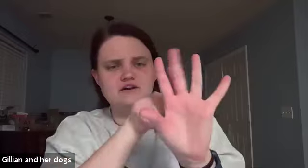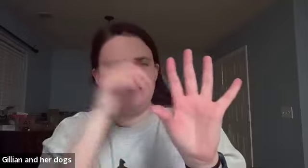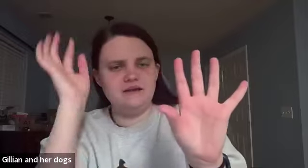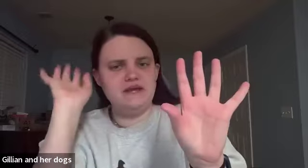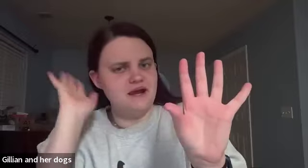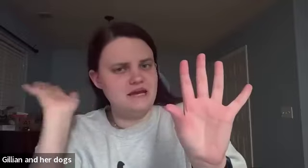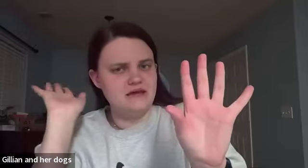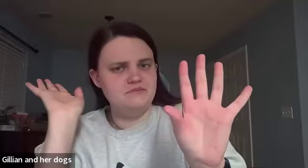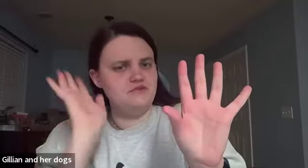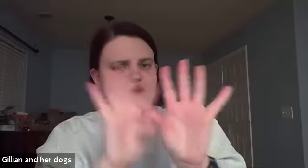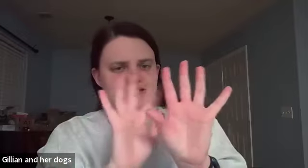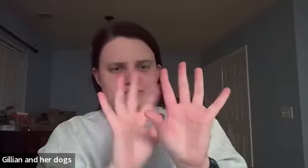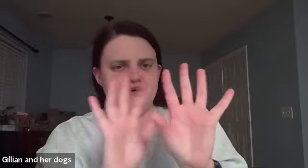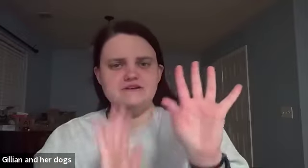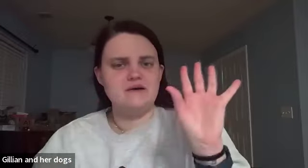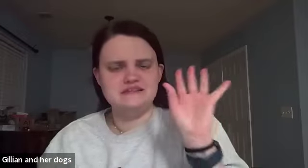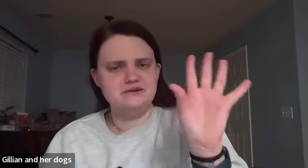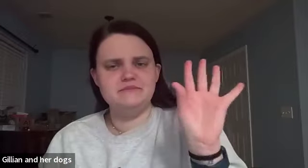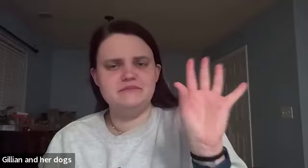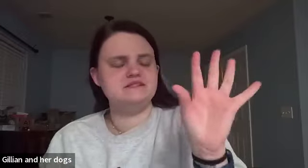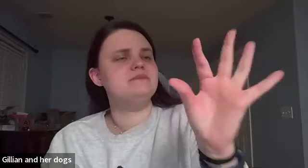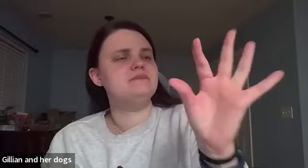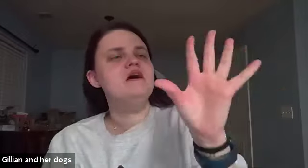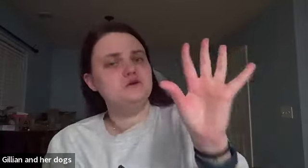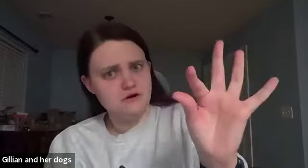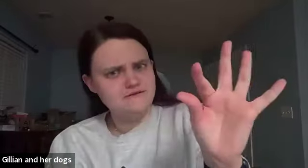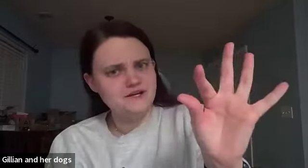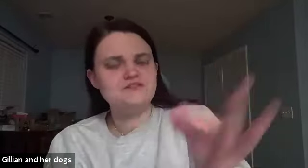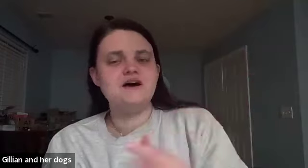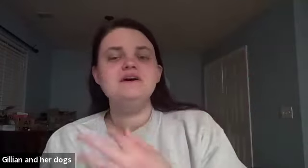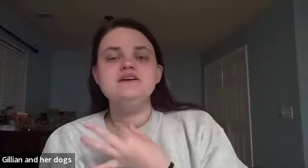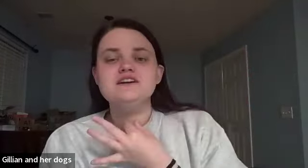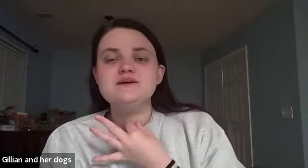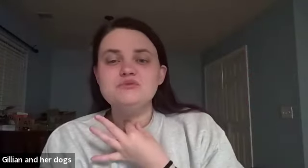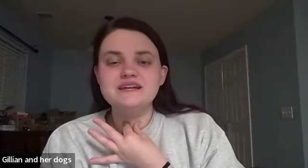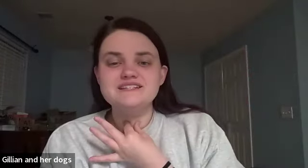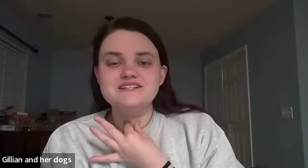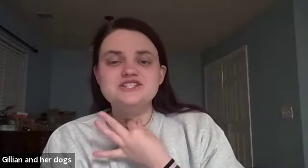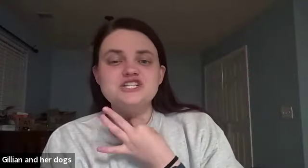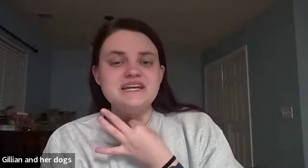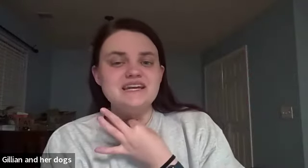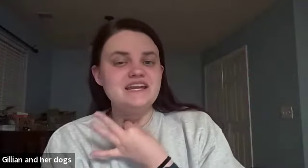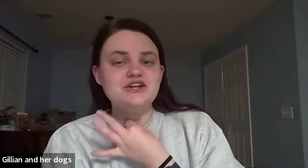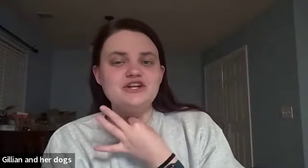finger name in my head before I got to pointer. That was a little embarrassing. Pointer finger and your thumb. You're going to bring it to your chin and you're going to